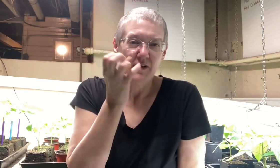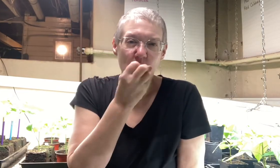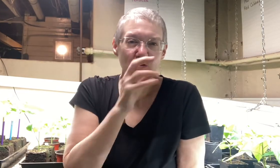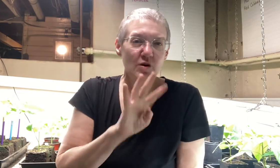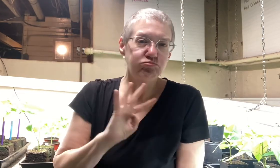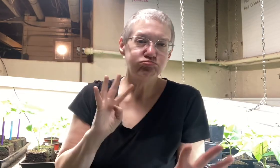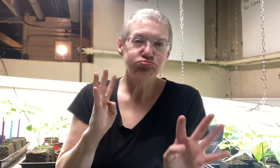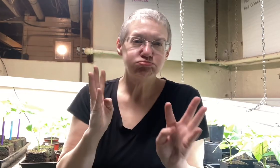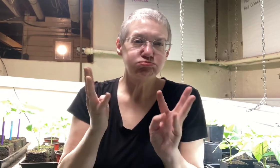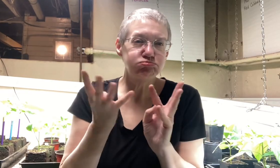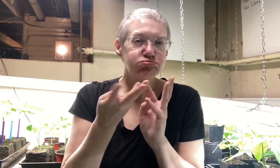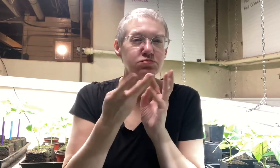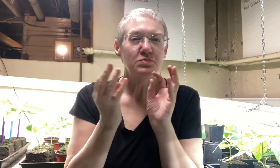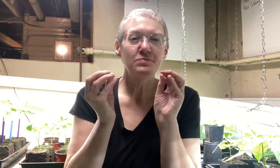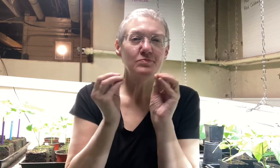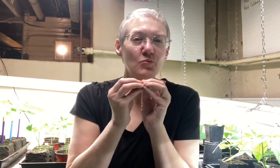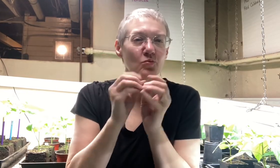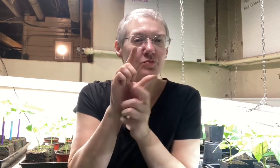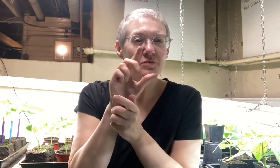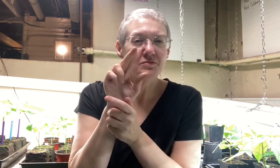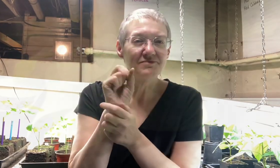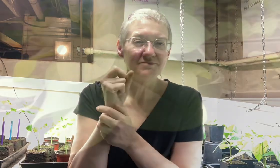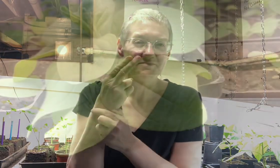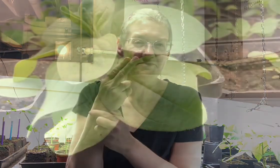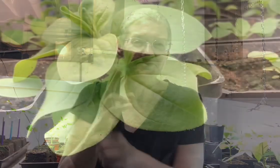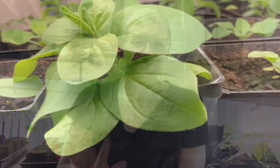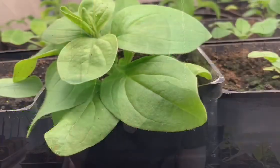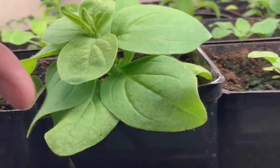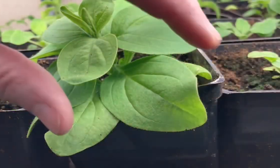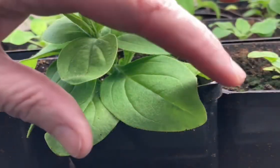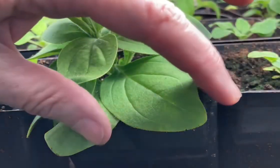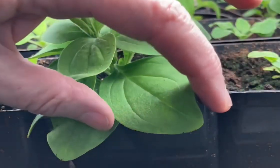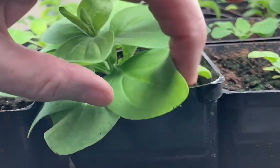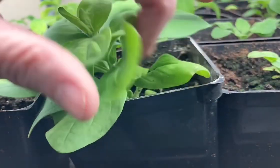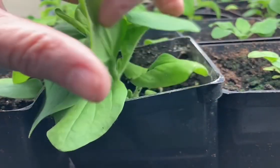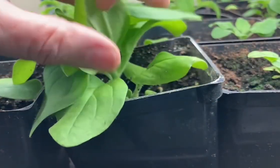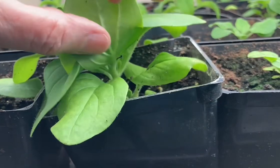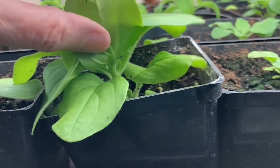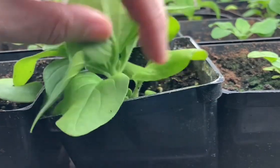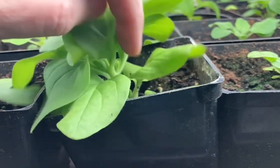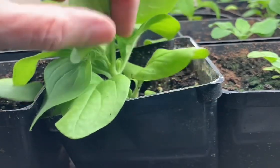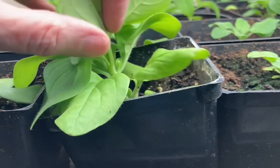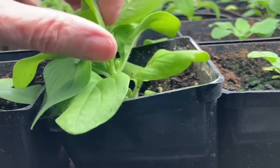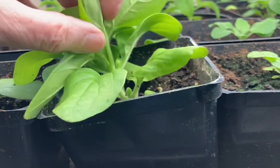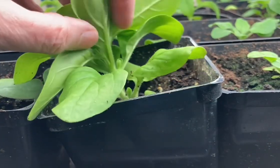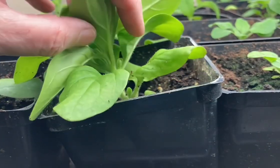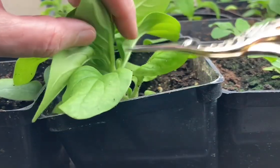Now it's going to give you more flowers, make it more lush by cutting out the center.